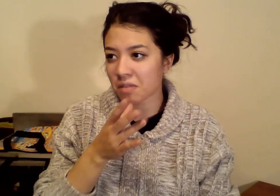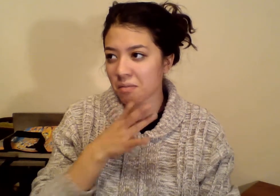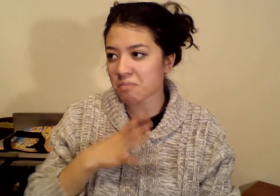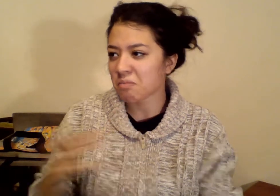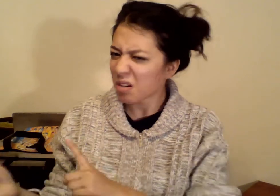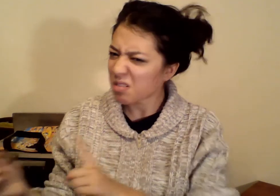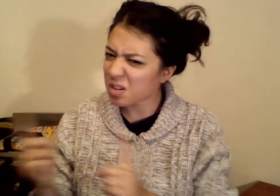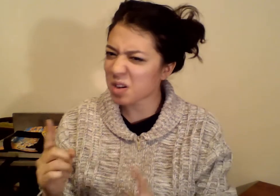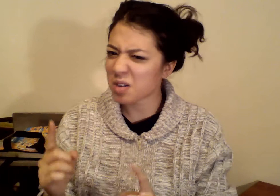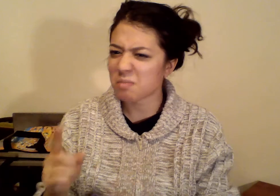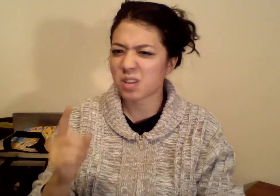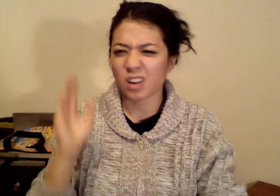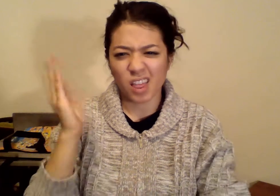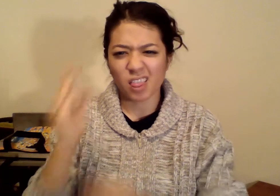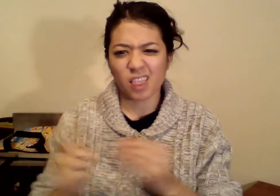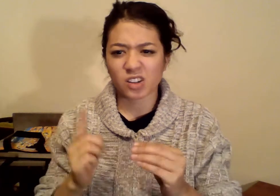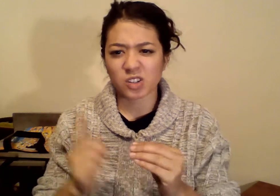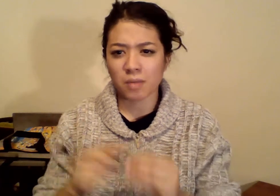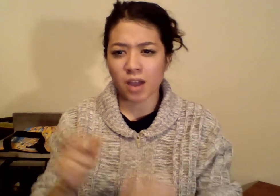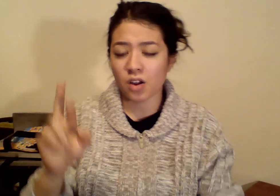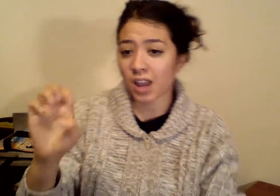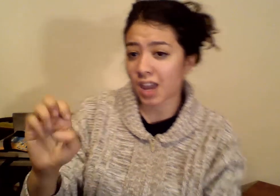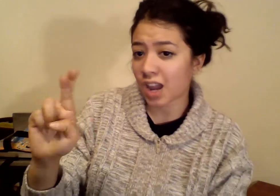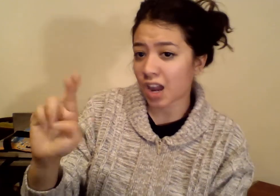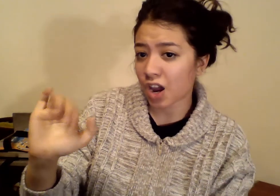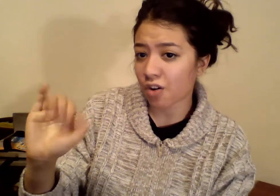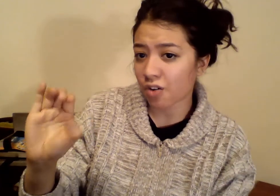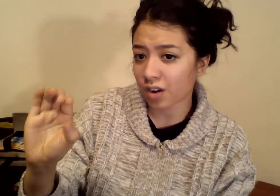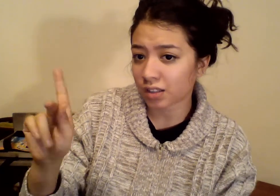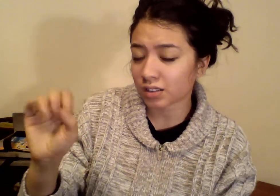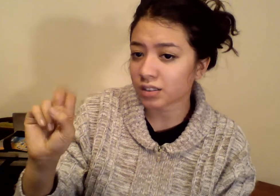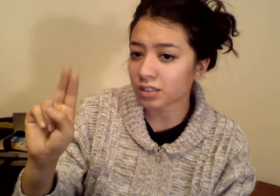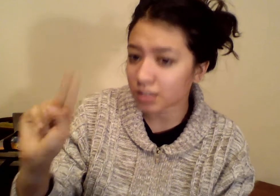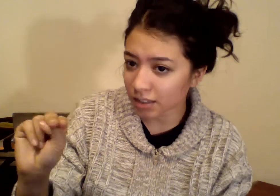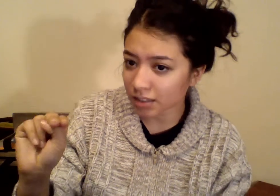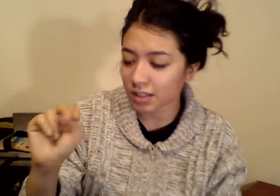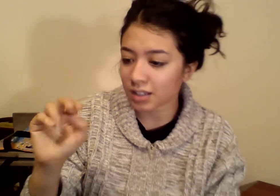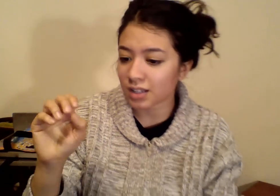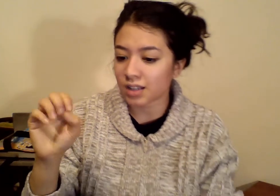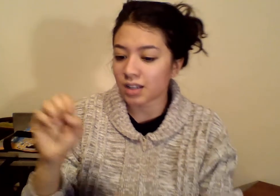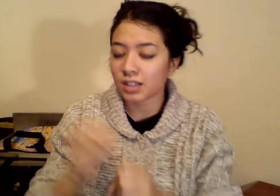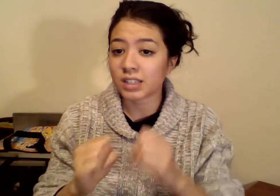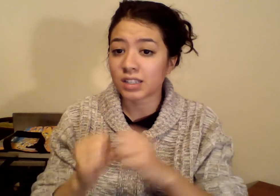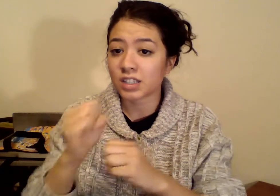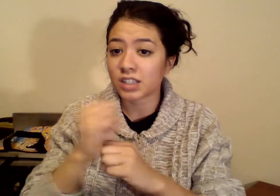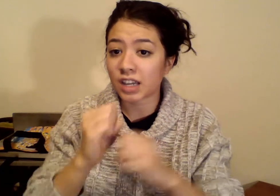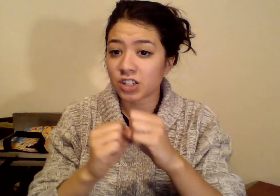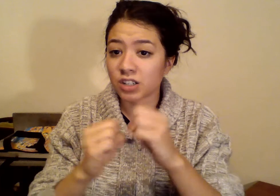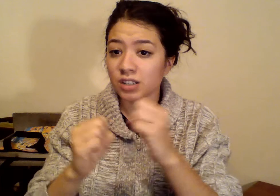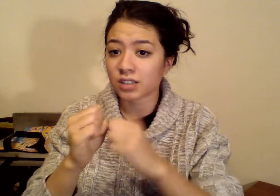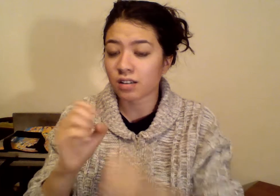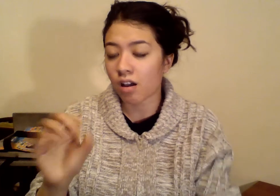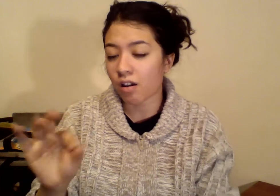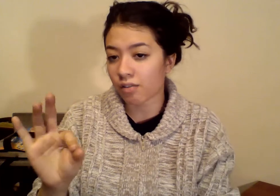it was contained in a 1-hour lecture, and it gave the students some content which they could then apply to their research projects.